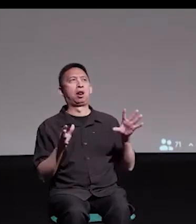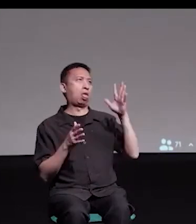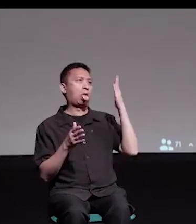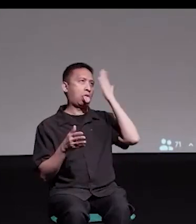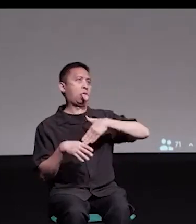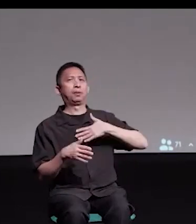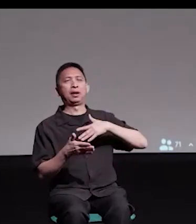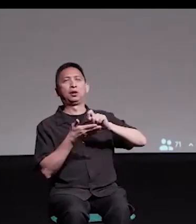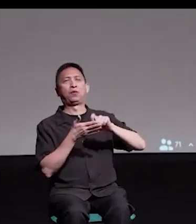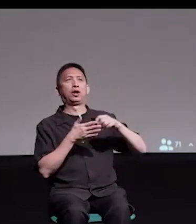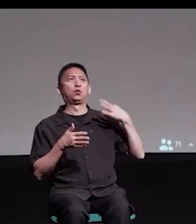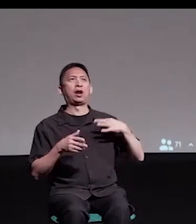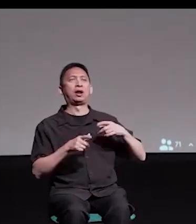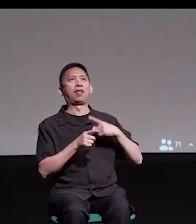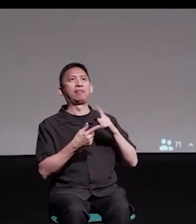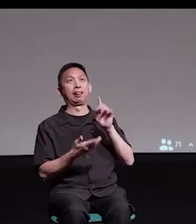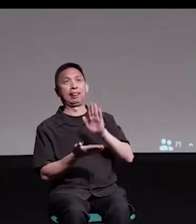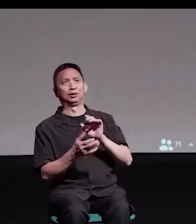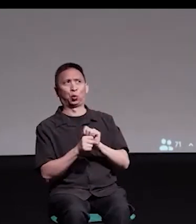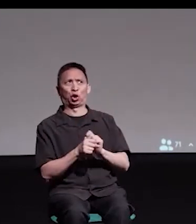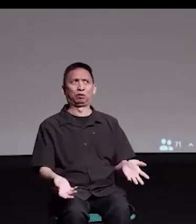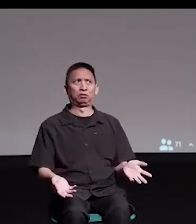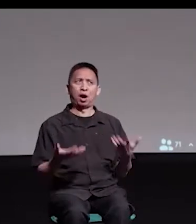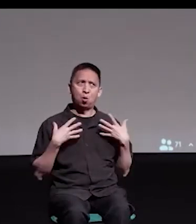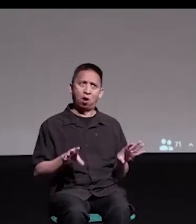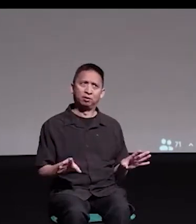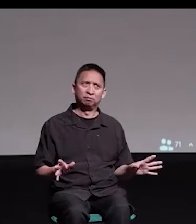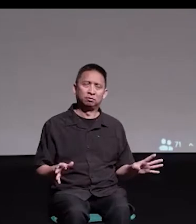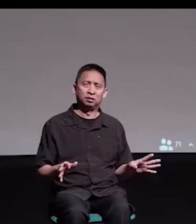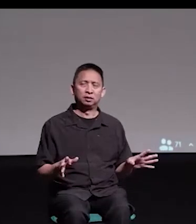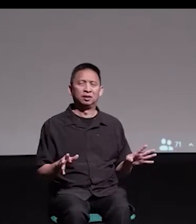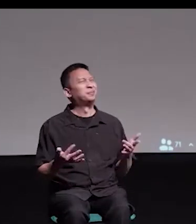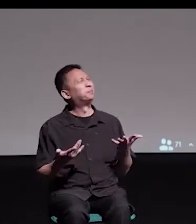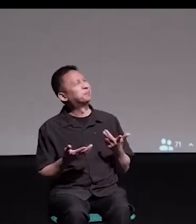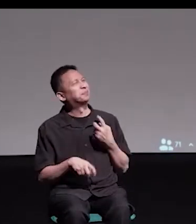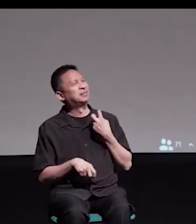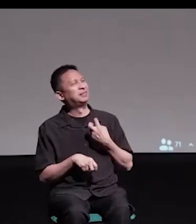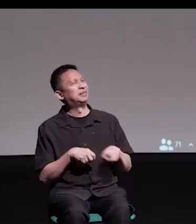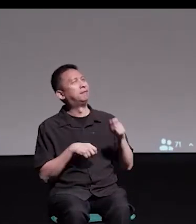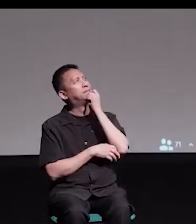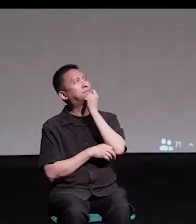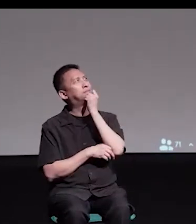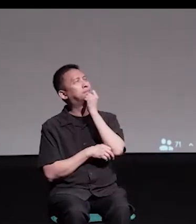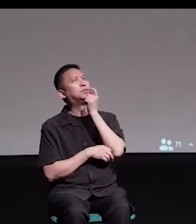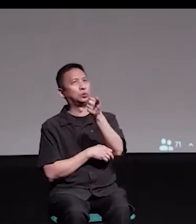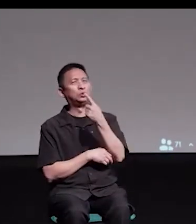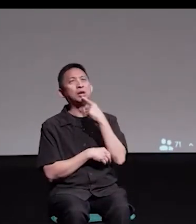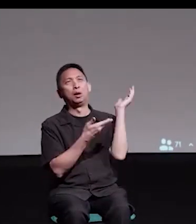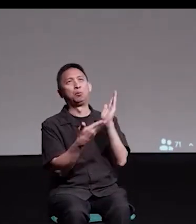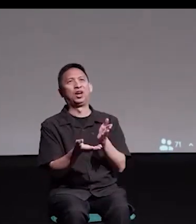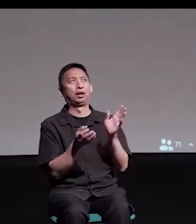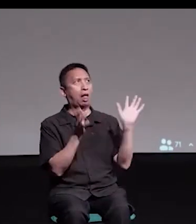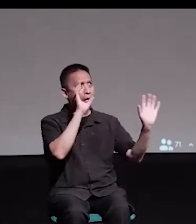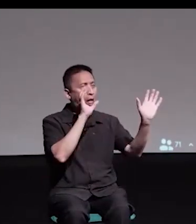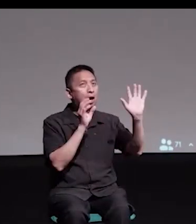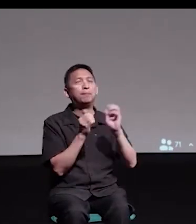less work, if that makes sense. And so, yeah, I don't know, it's hard if you say, well, you bring on more resources, then